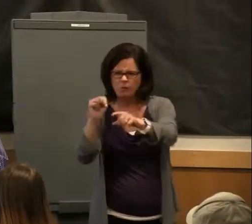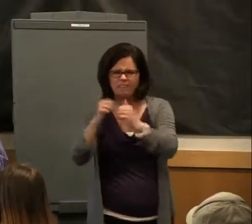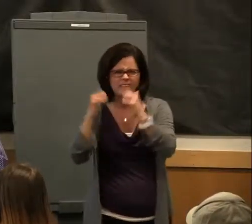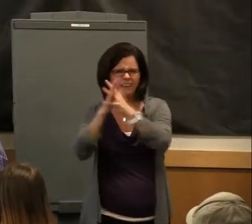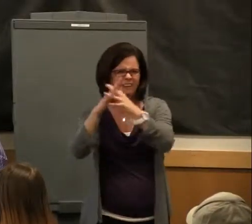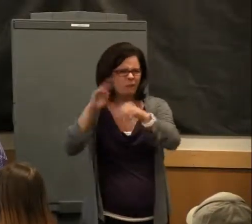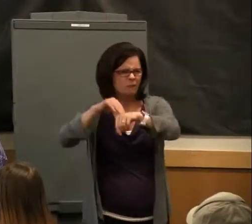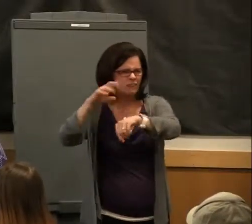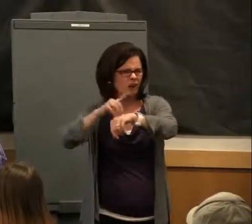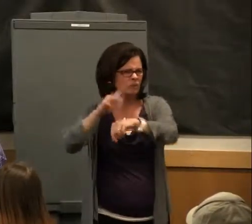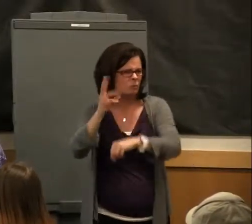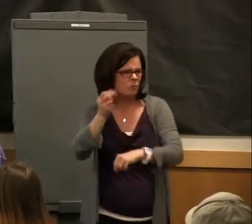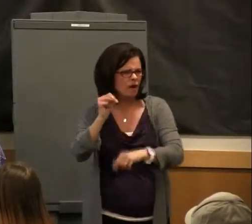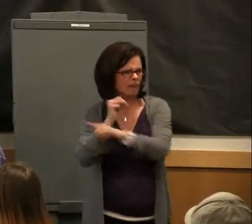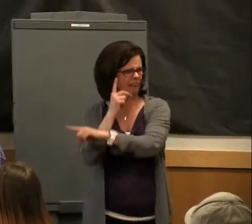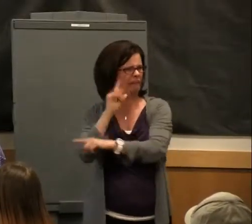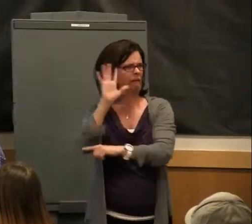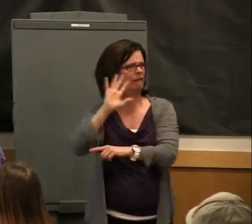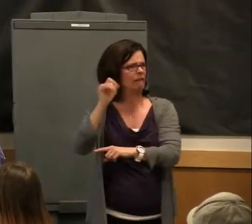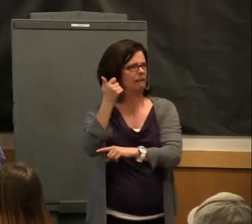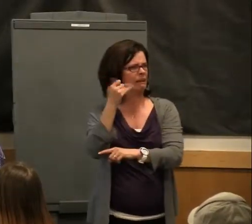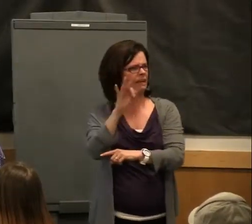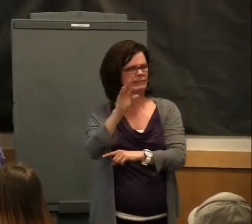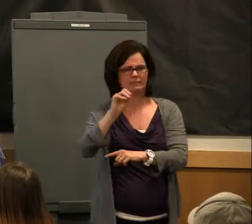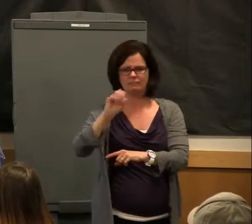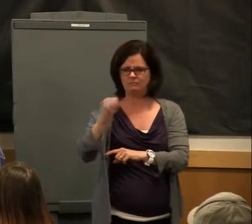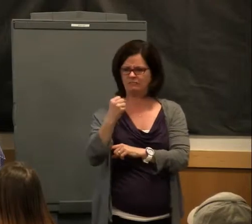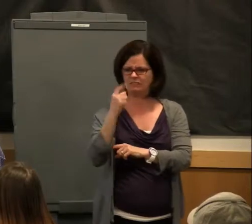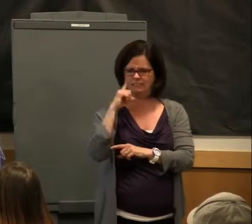that? I believe that was back in the 50s. So,